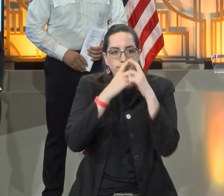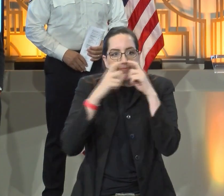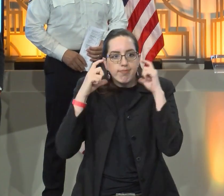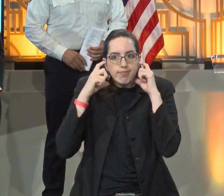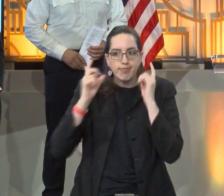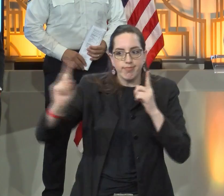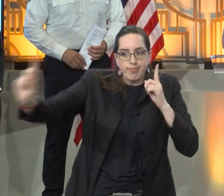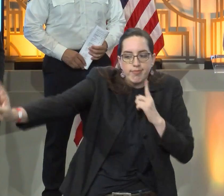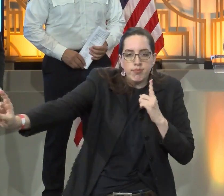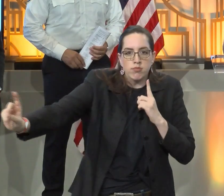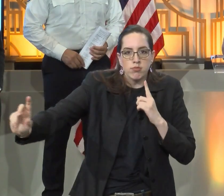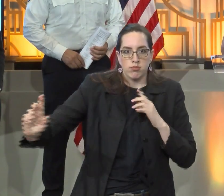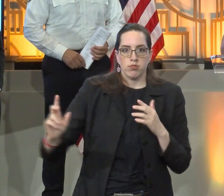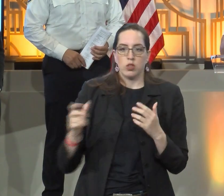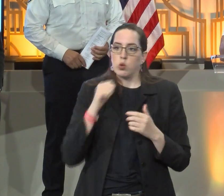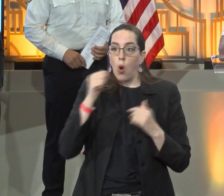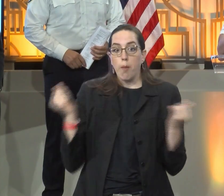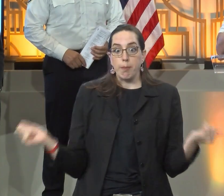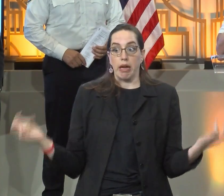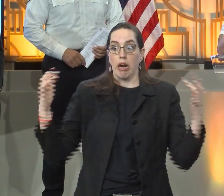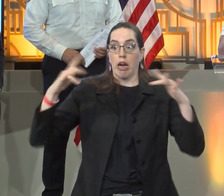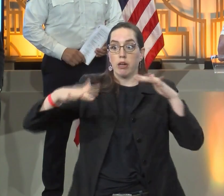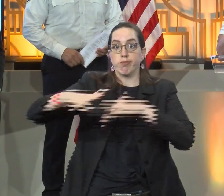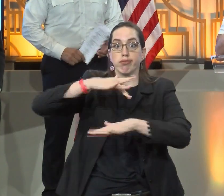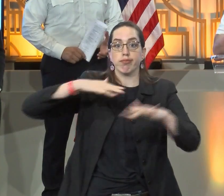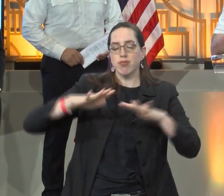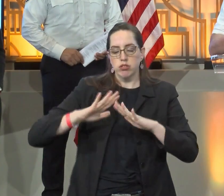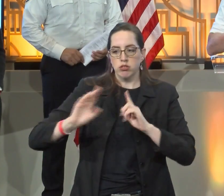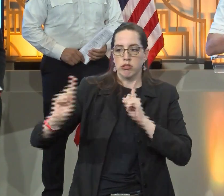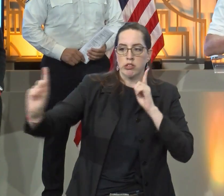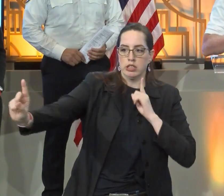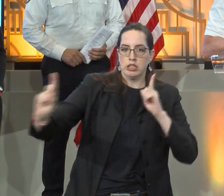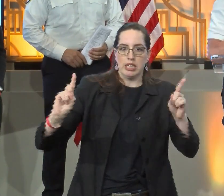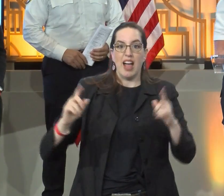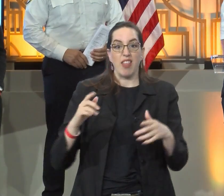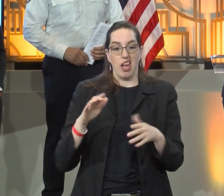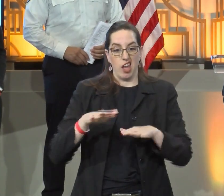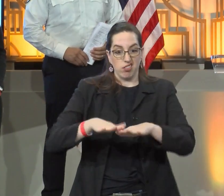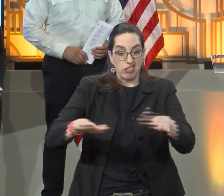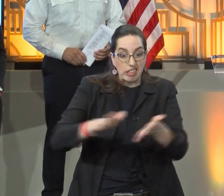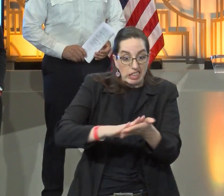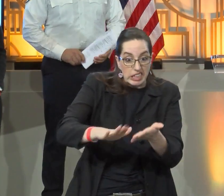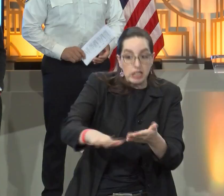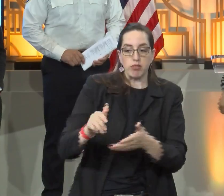stay 6 feet apart, don't go to large gatherings, and clean commonly touched surfaces.